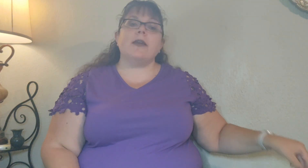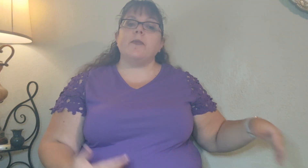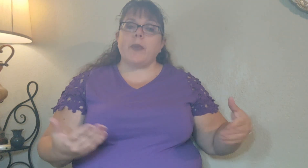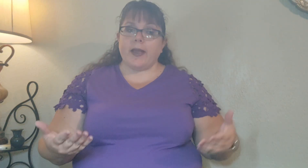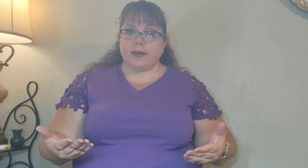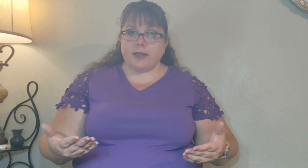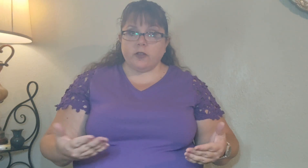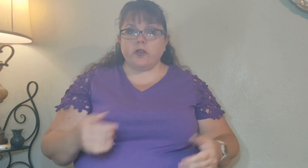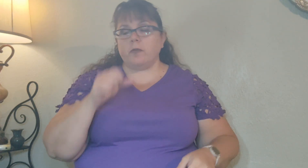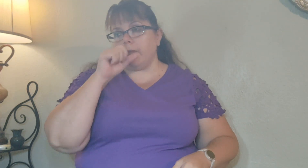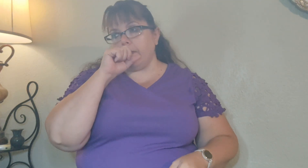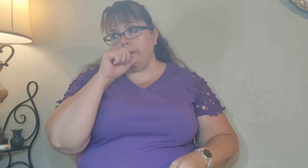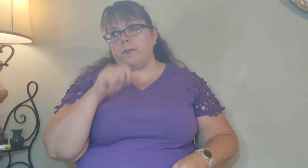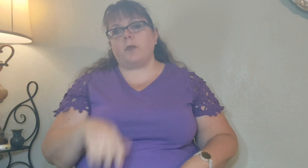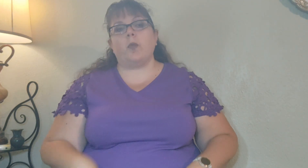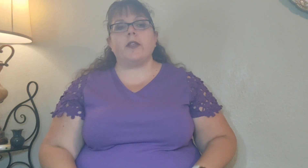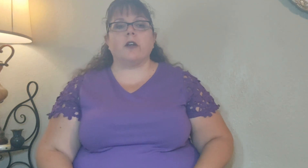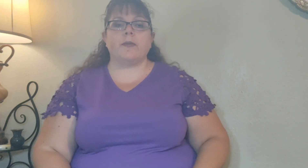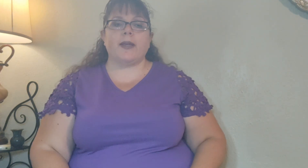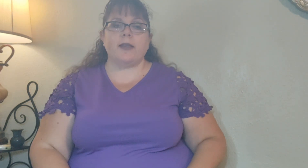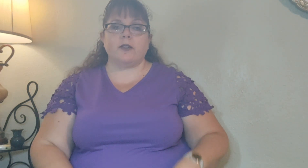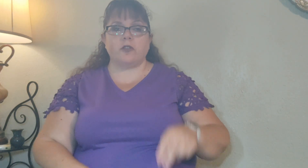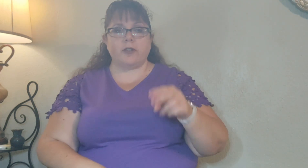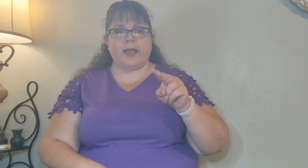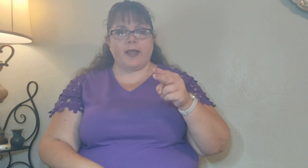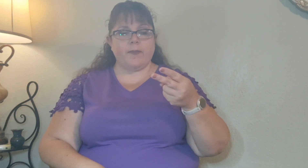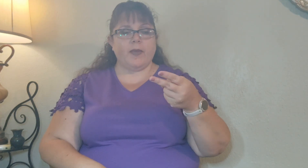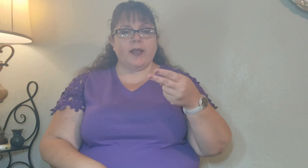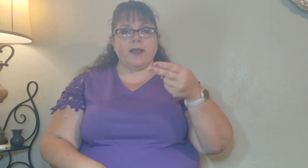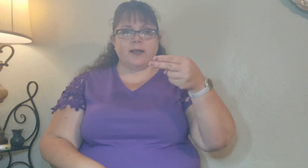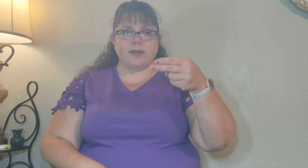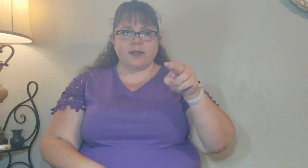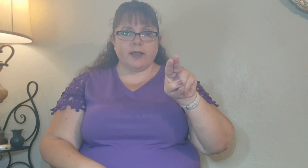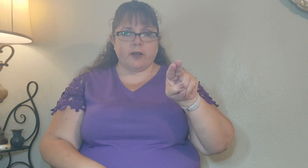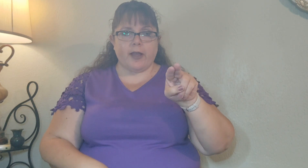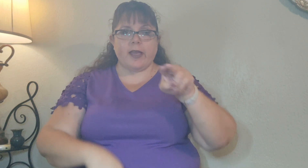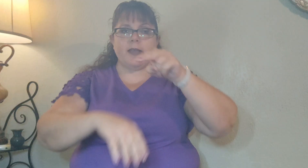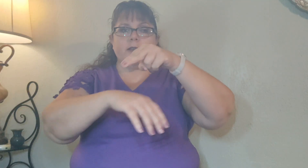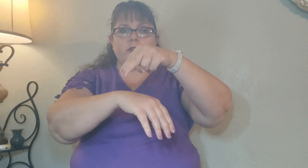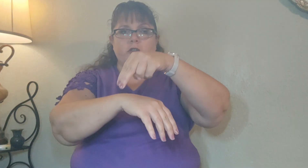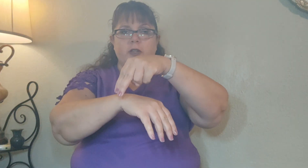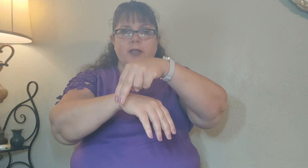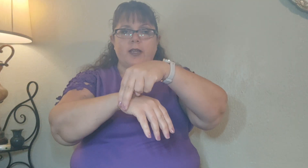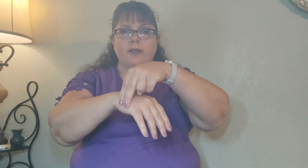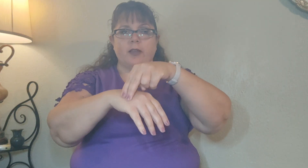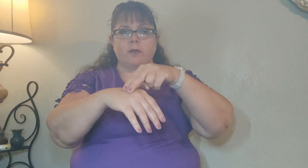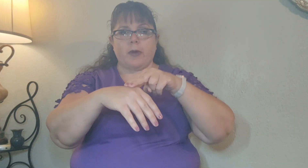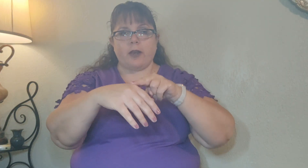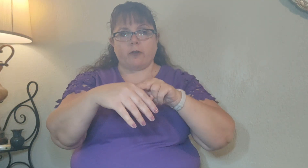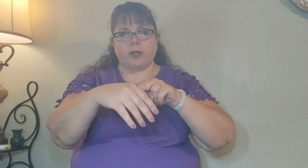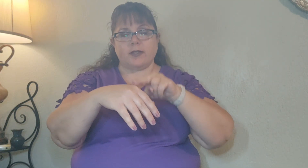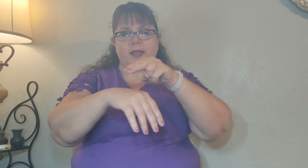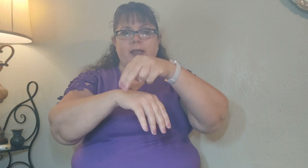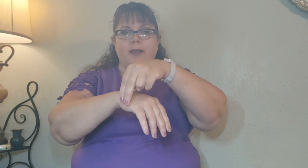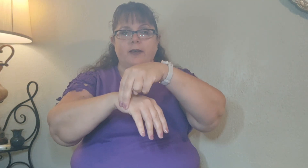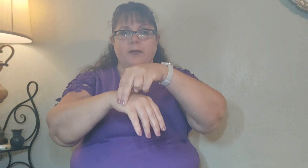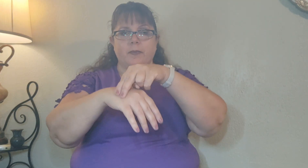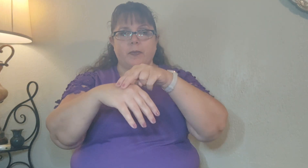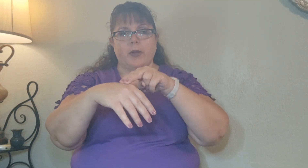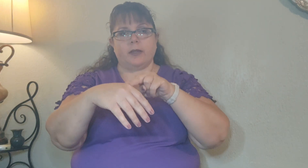And then bandage, we talked about yesterday. It's the letter H, and then right across the hand, bandage.